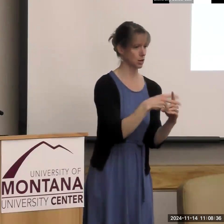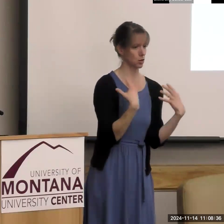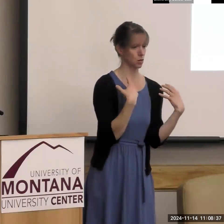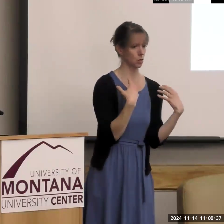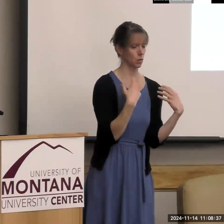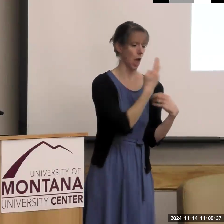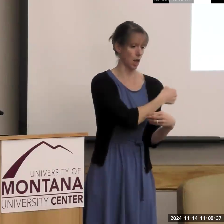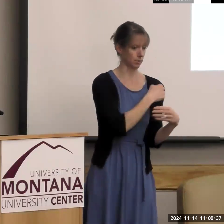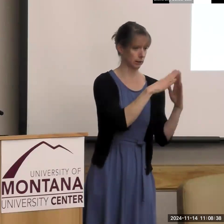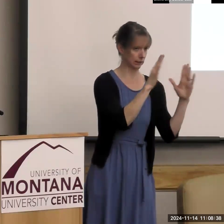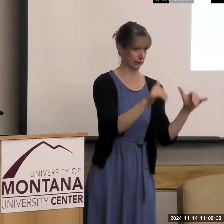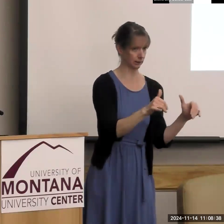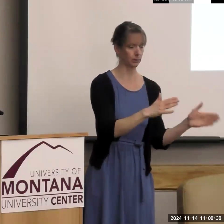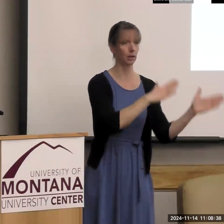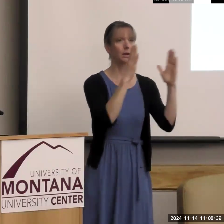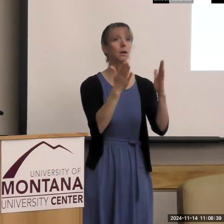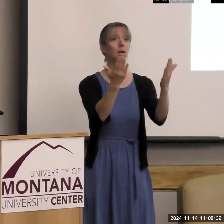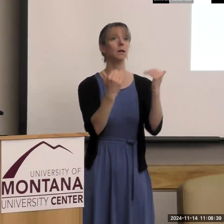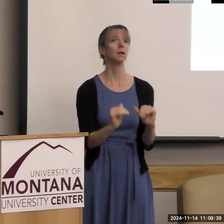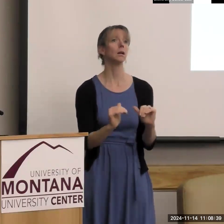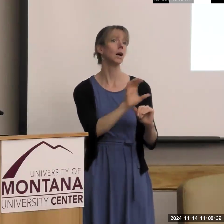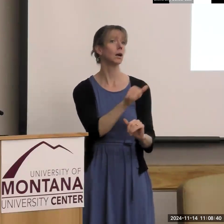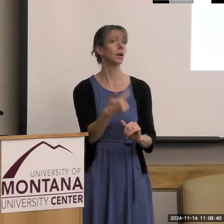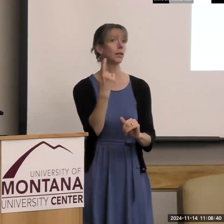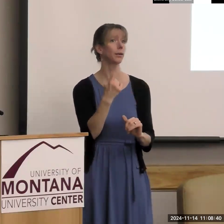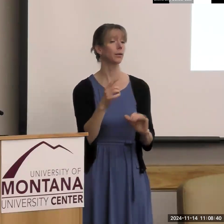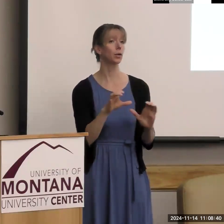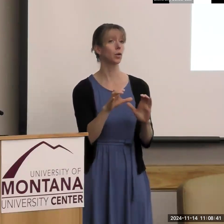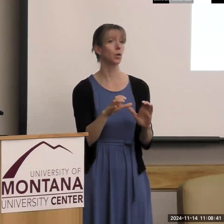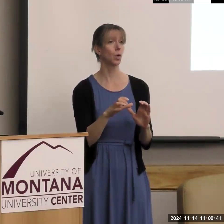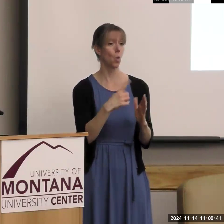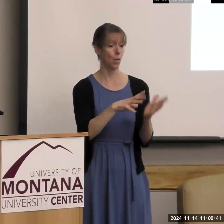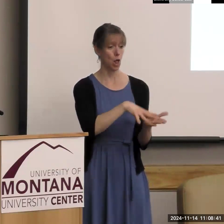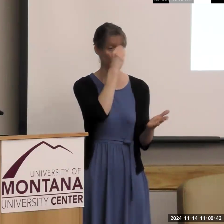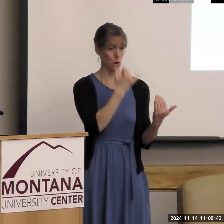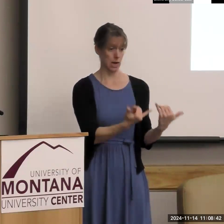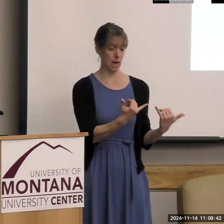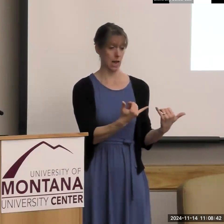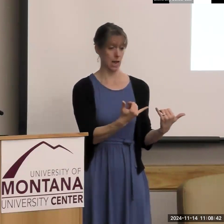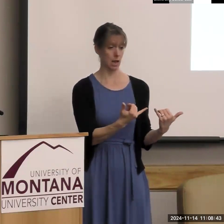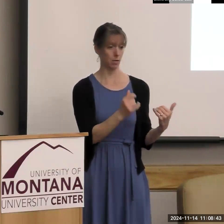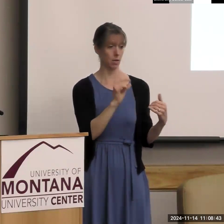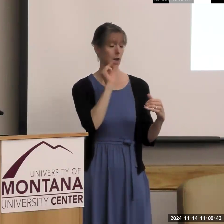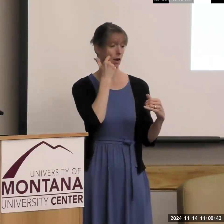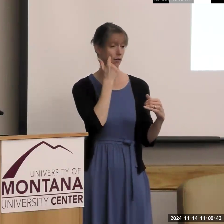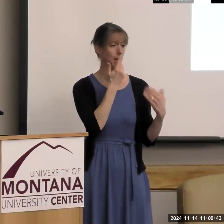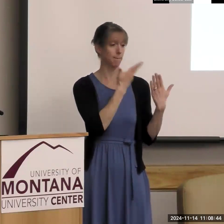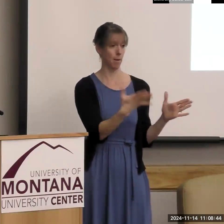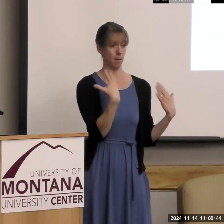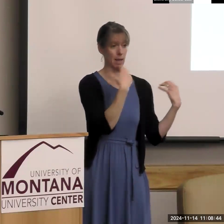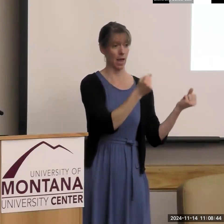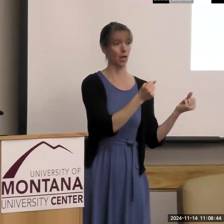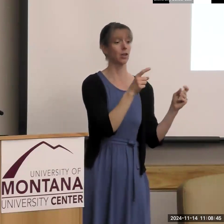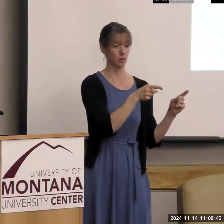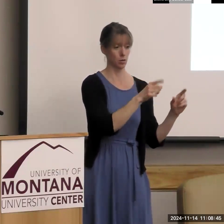And then again, another one that I want to do is to take the lessons learned here with governmental public health and say public